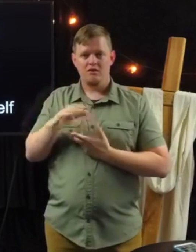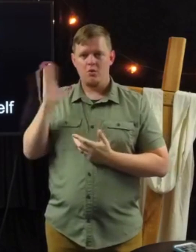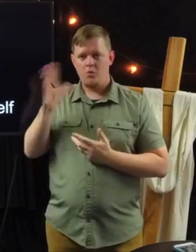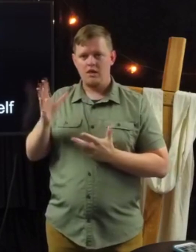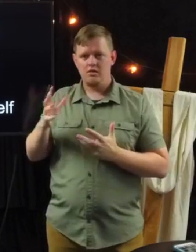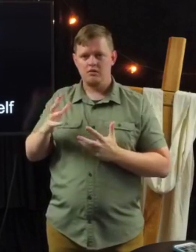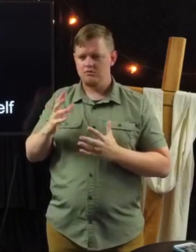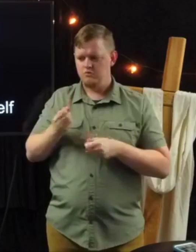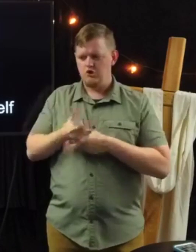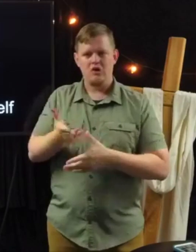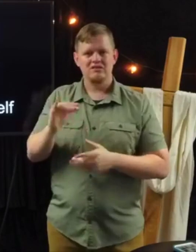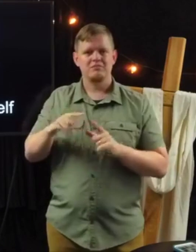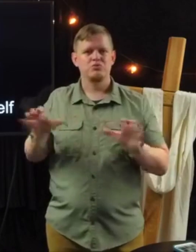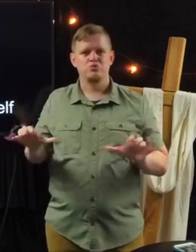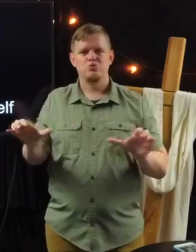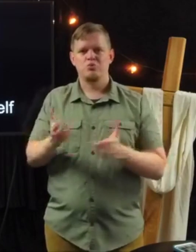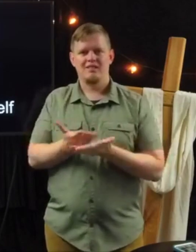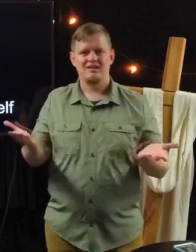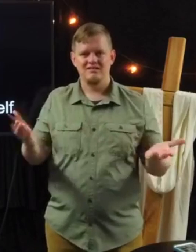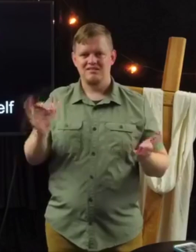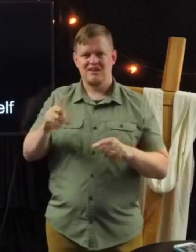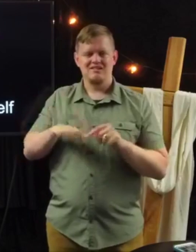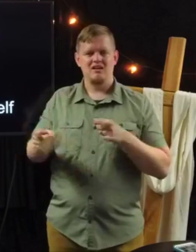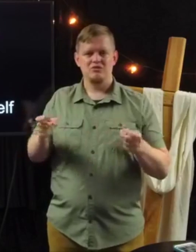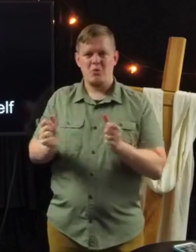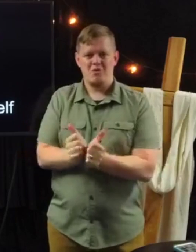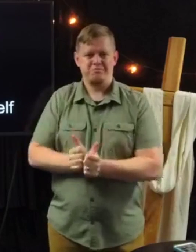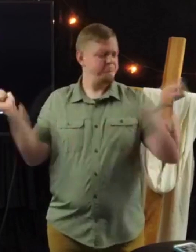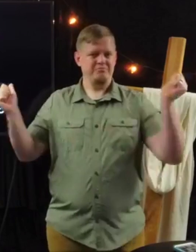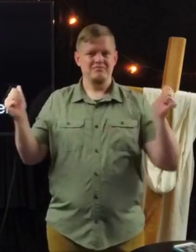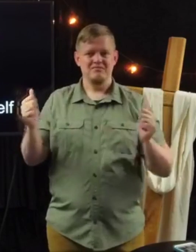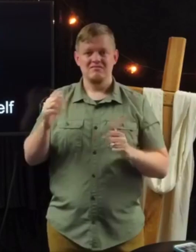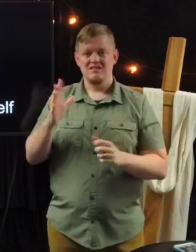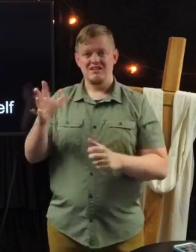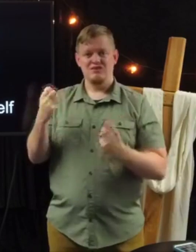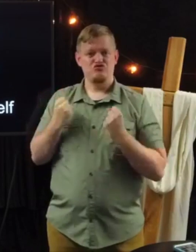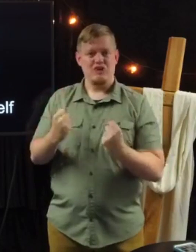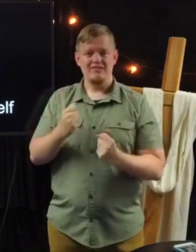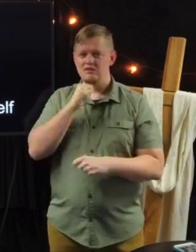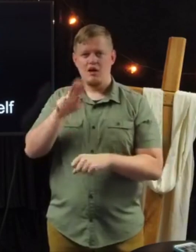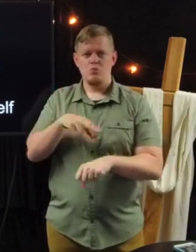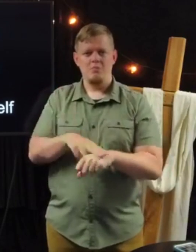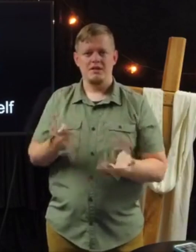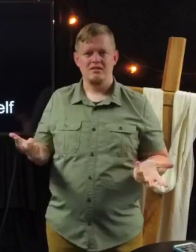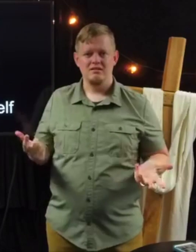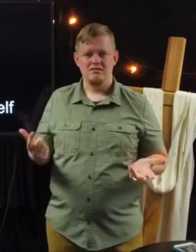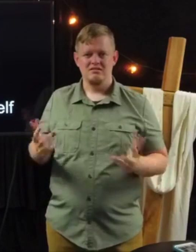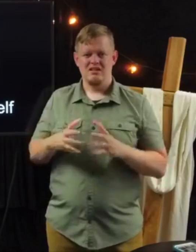him and would cause him to do things that he would not be able to control, like breaking forth. That strength is not normal. That